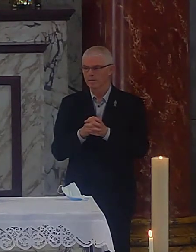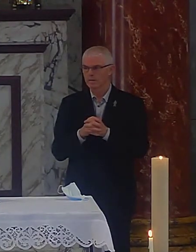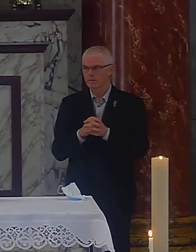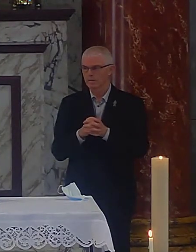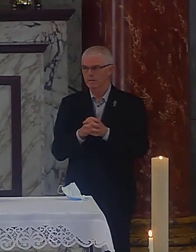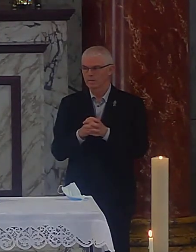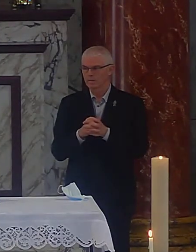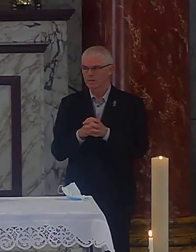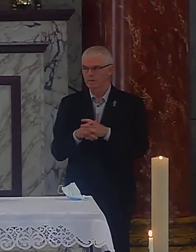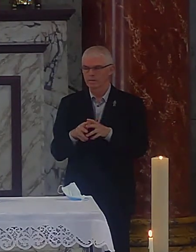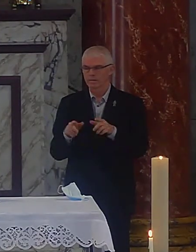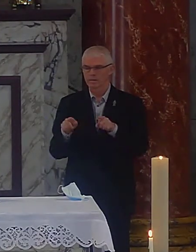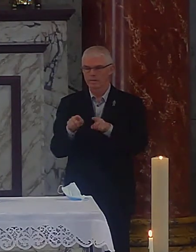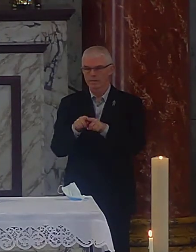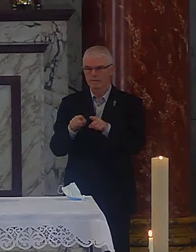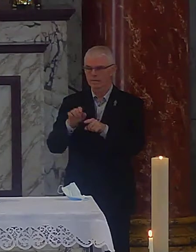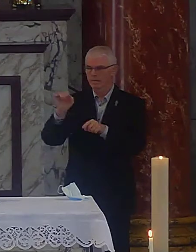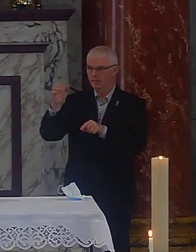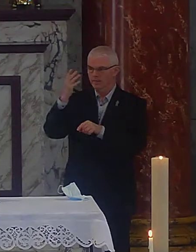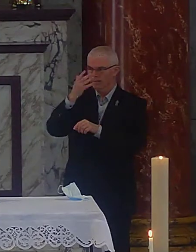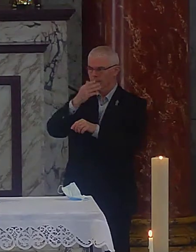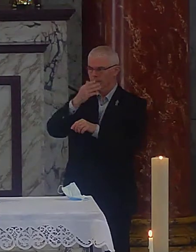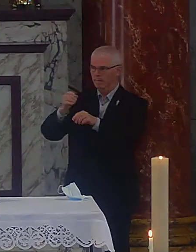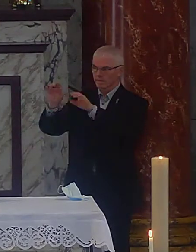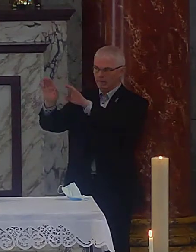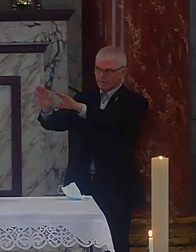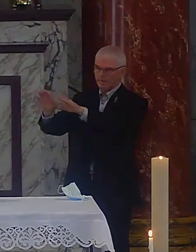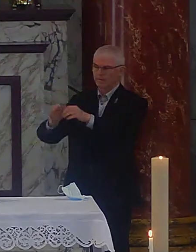The Lord be with you.